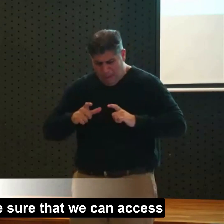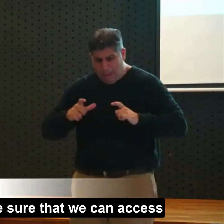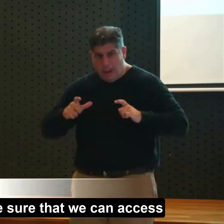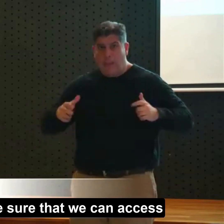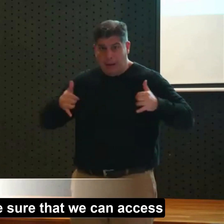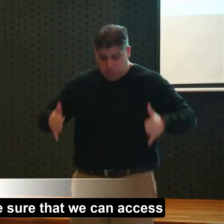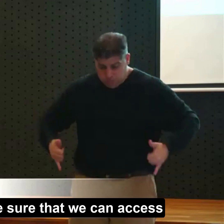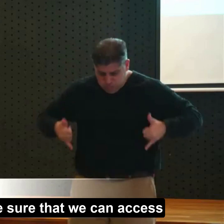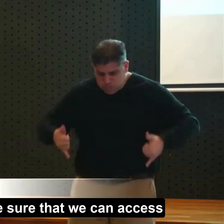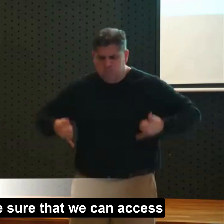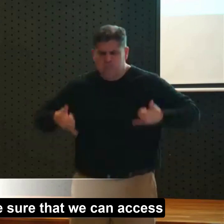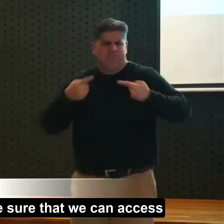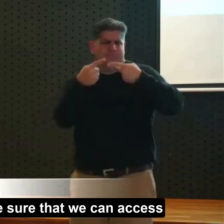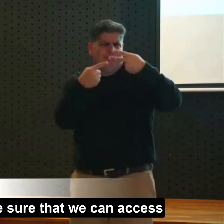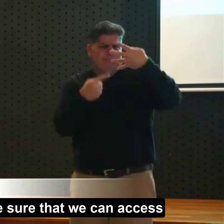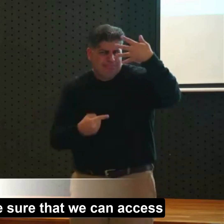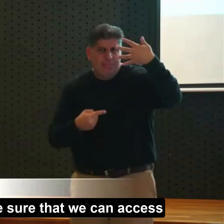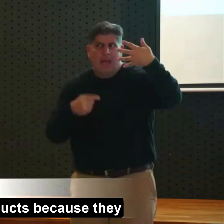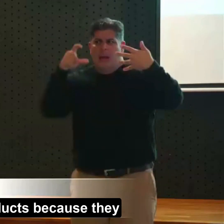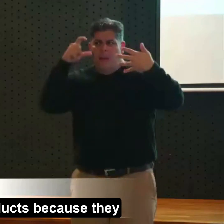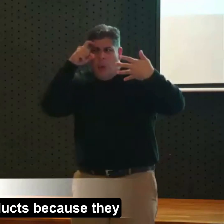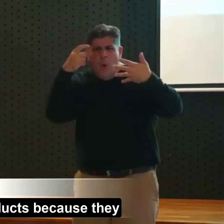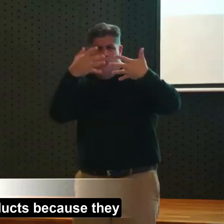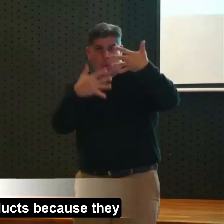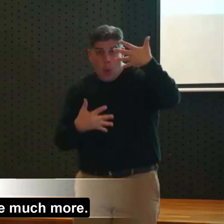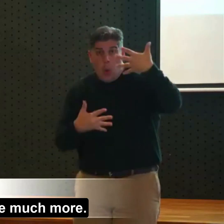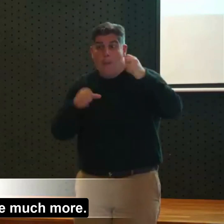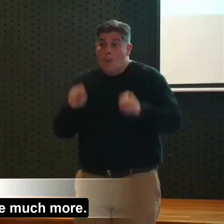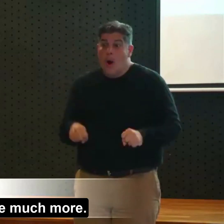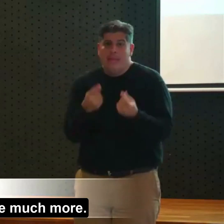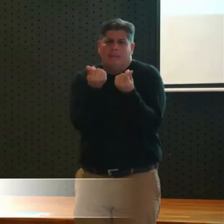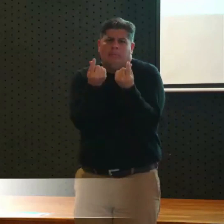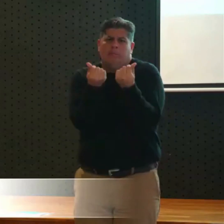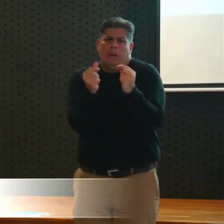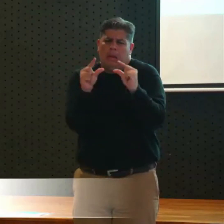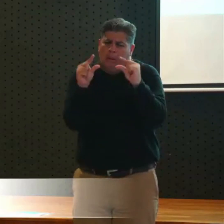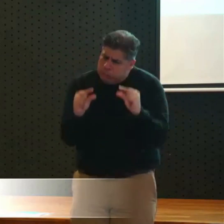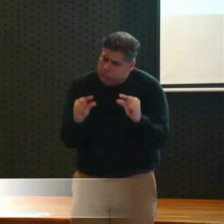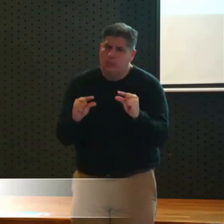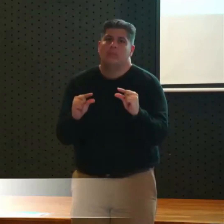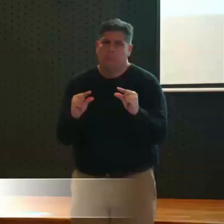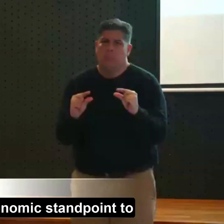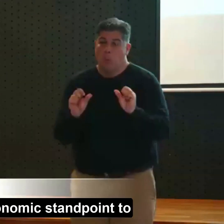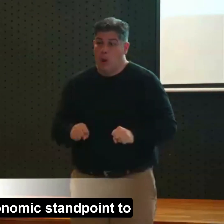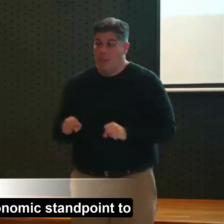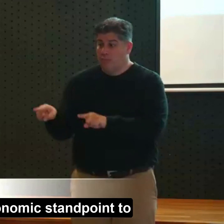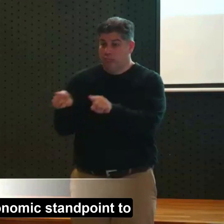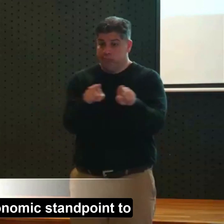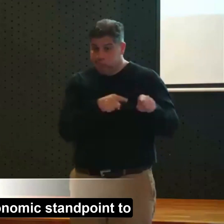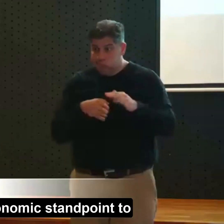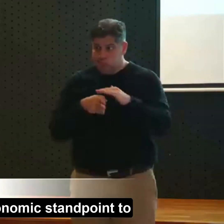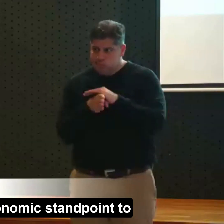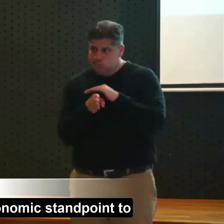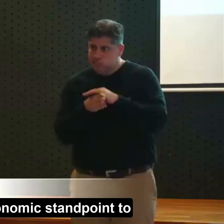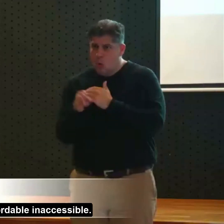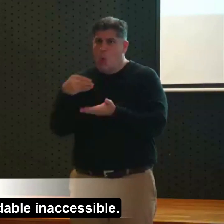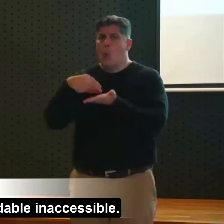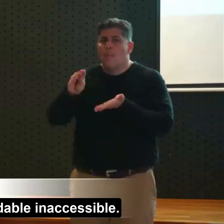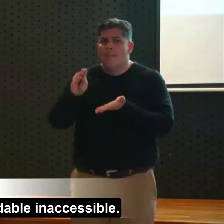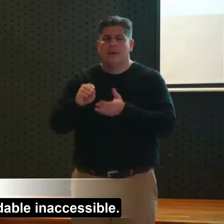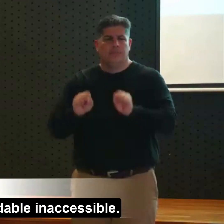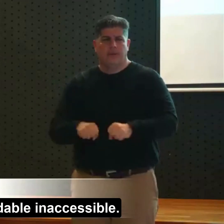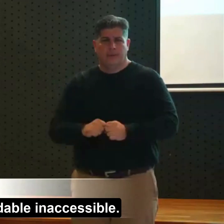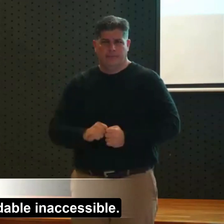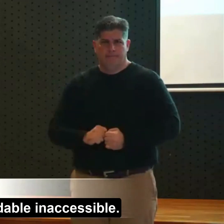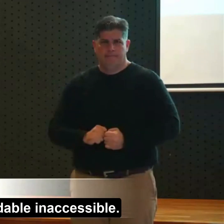make sure that we can access these products, because they will be much more, from economical standpoint of